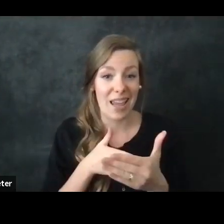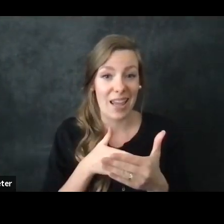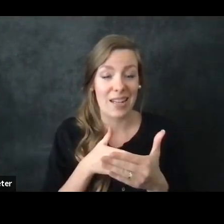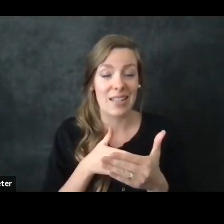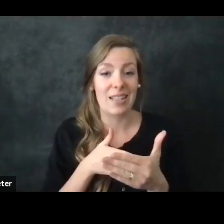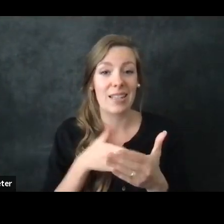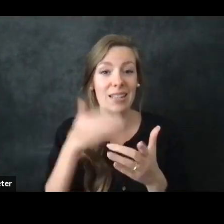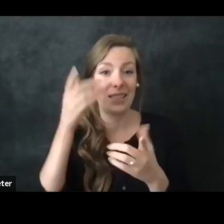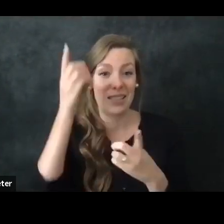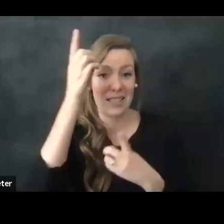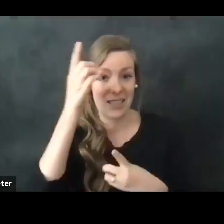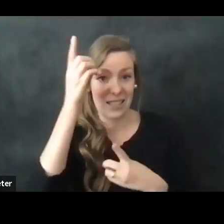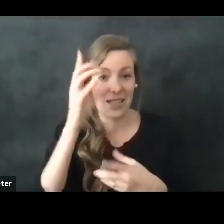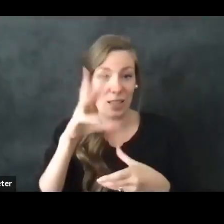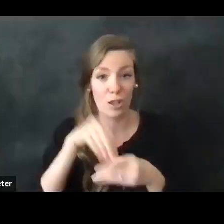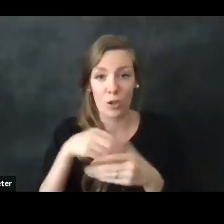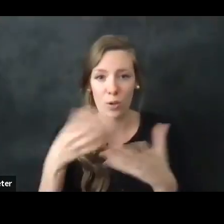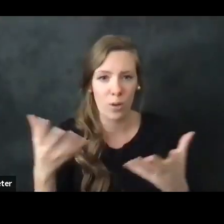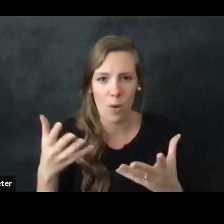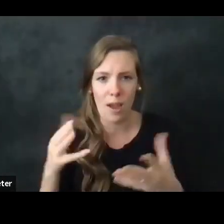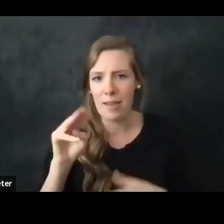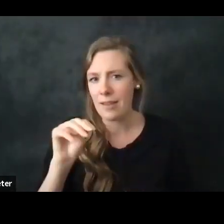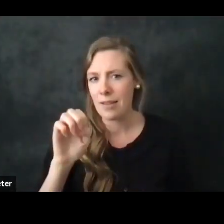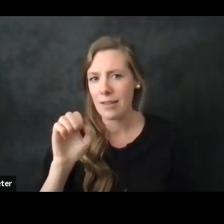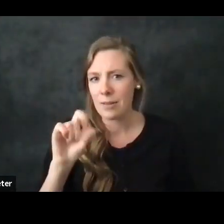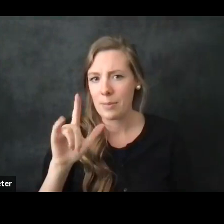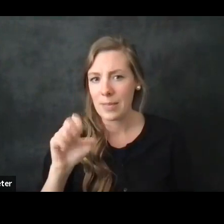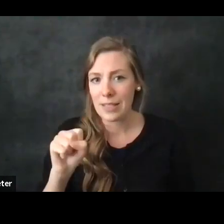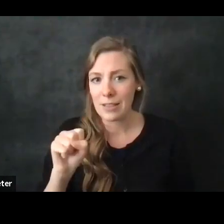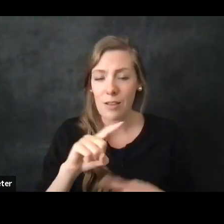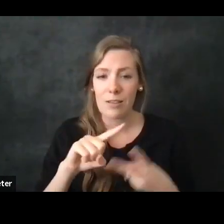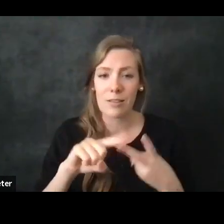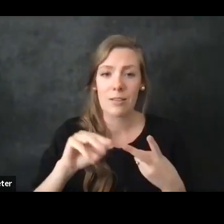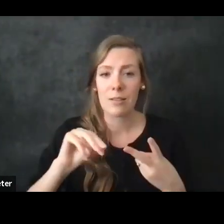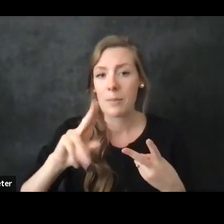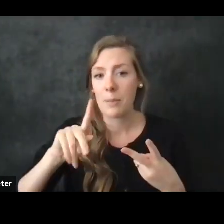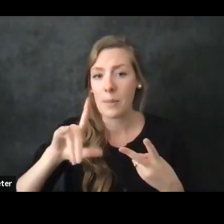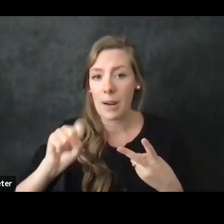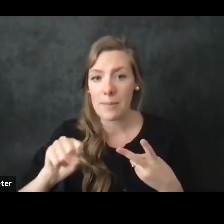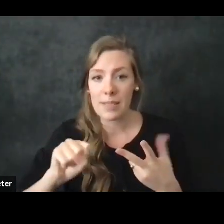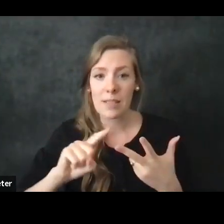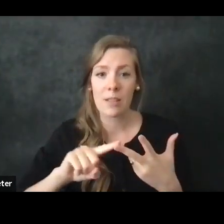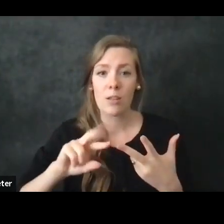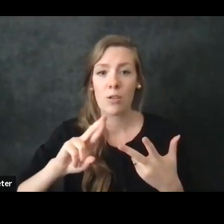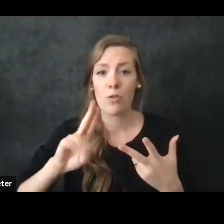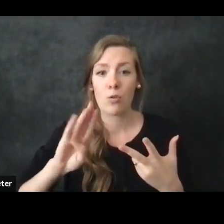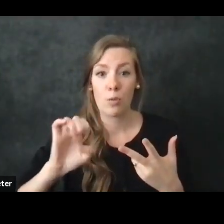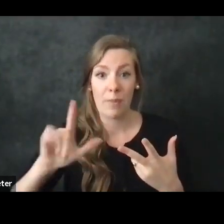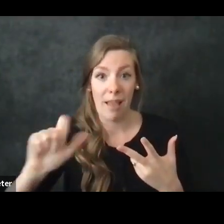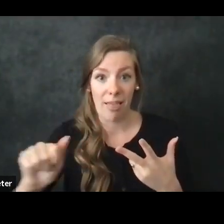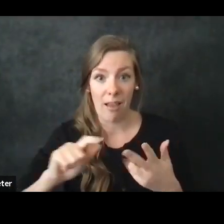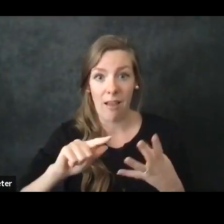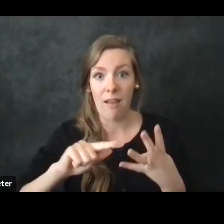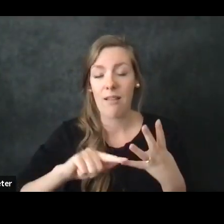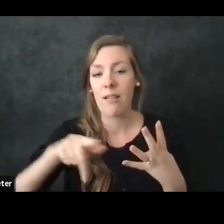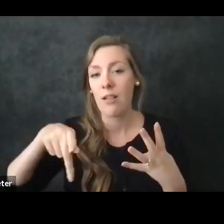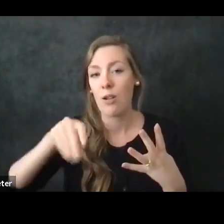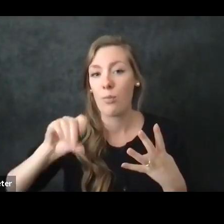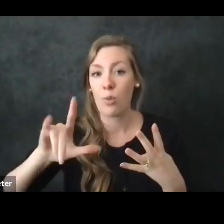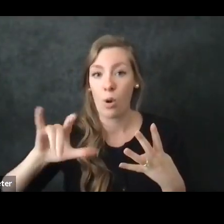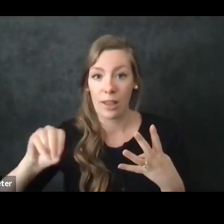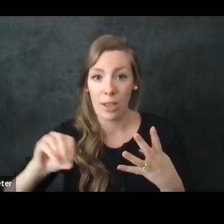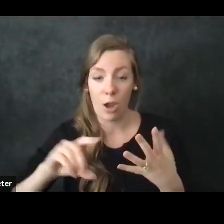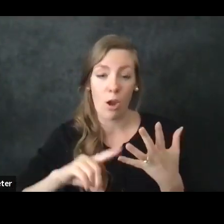diseases. These include measles, mumps, rubella, polio, and